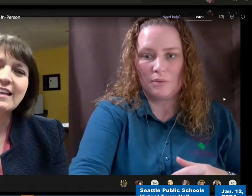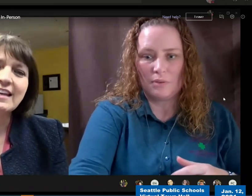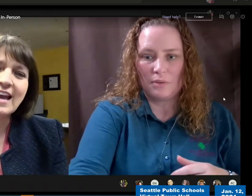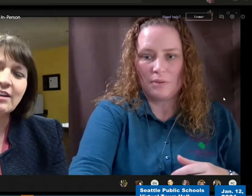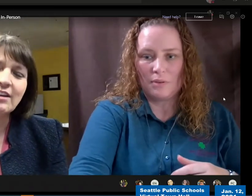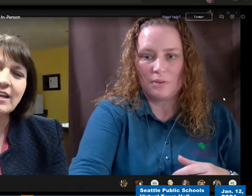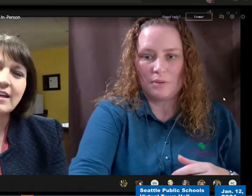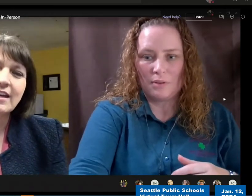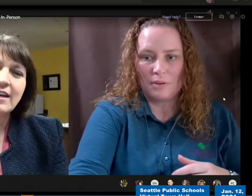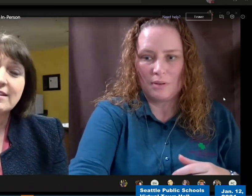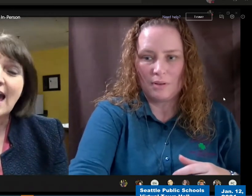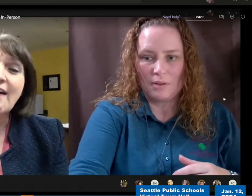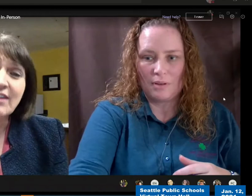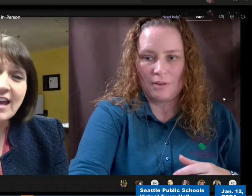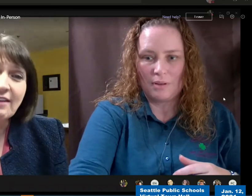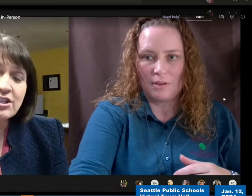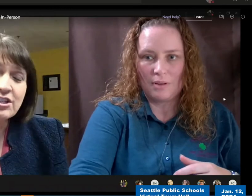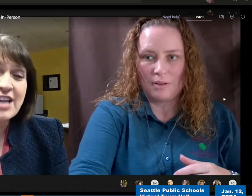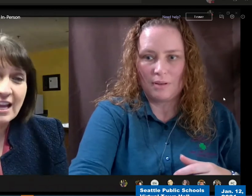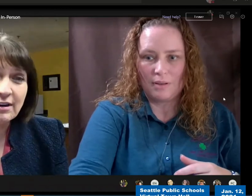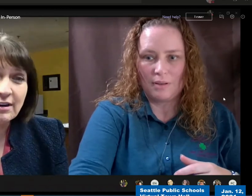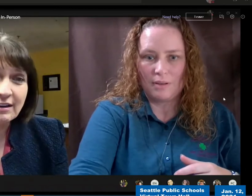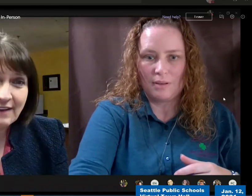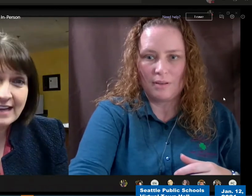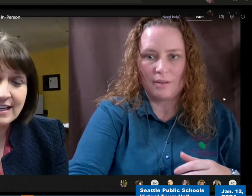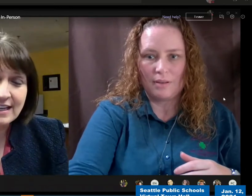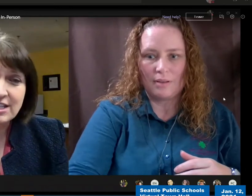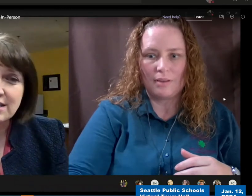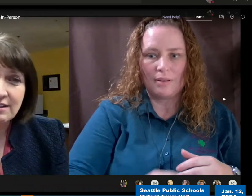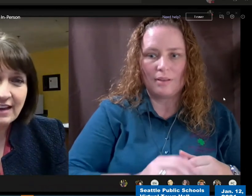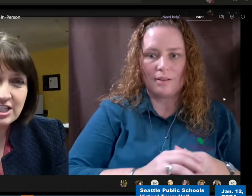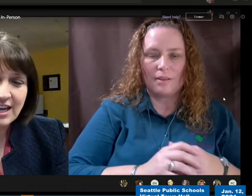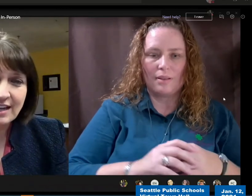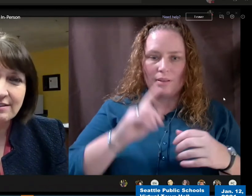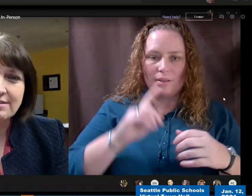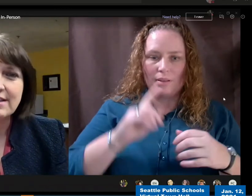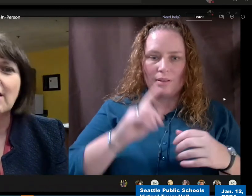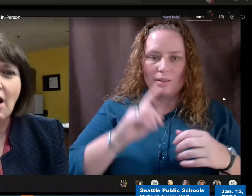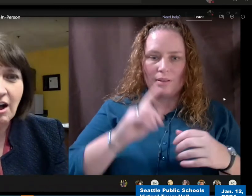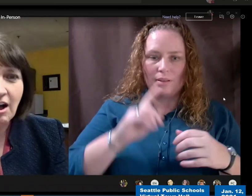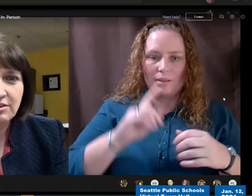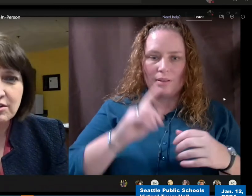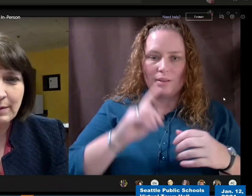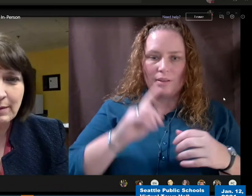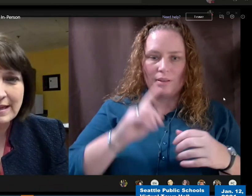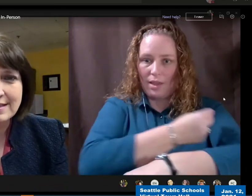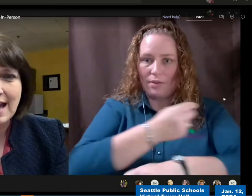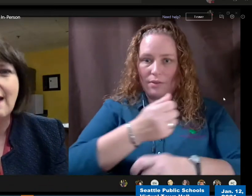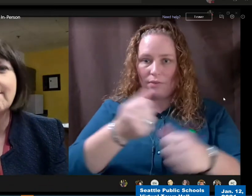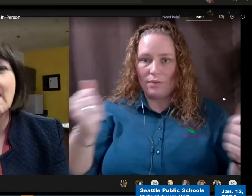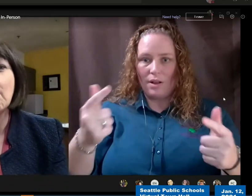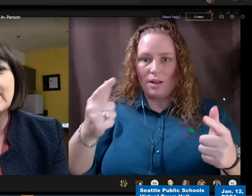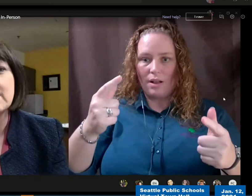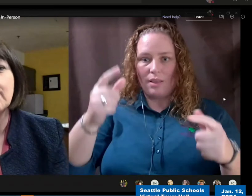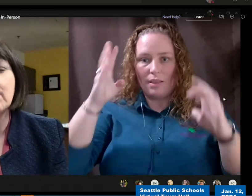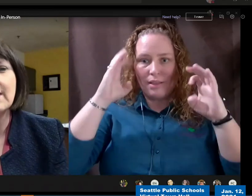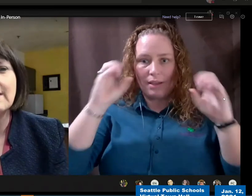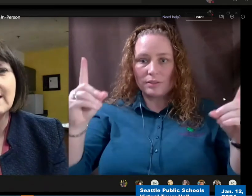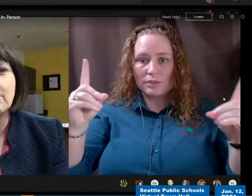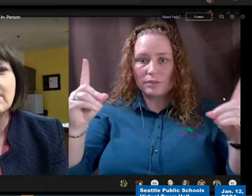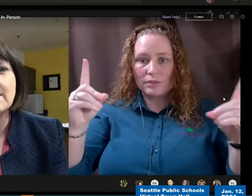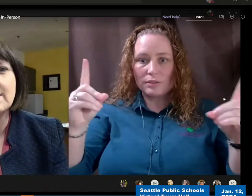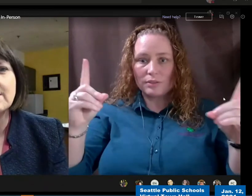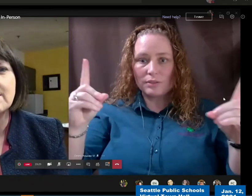and King County, to advocate for January vaccination of educators and all school-based staff that will be supporting